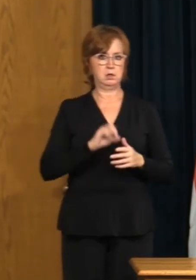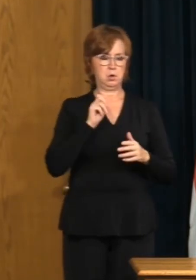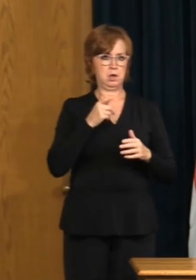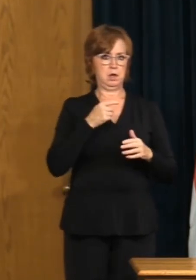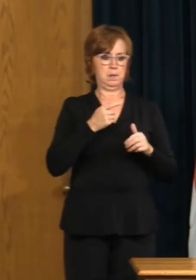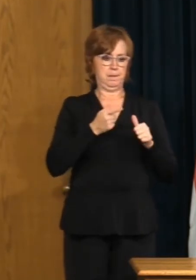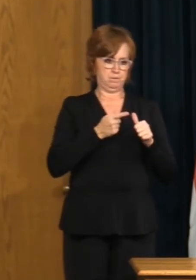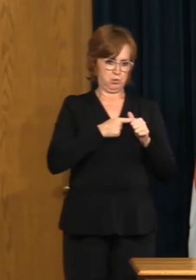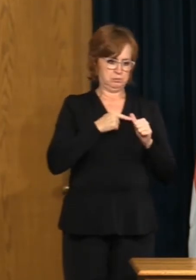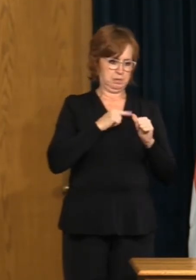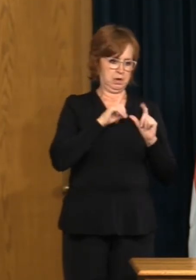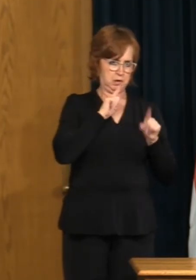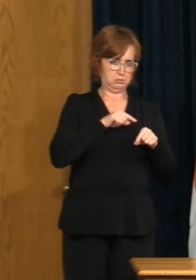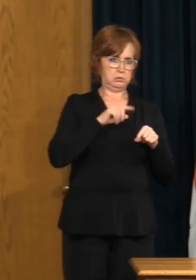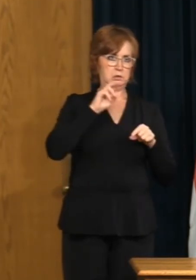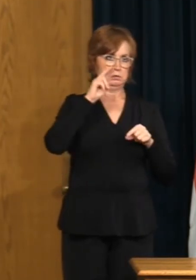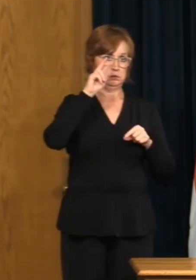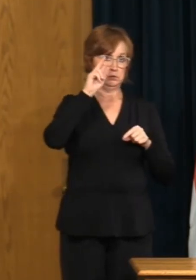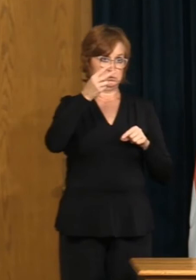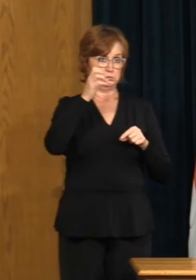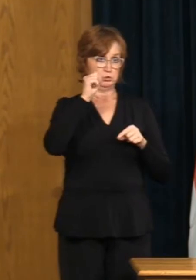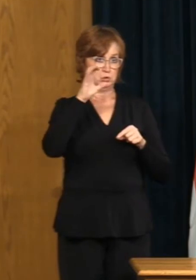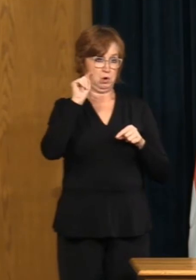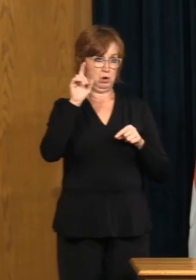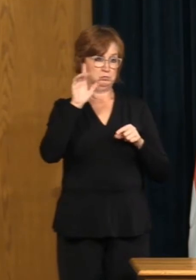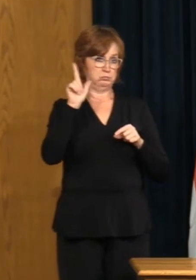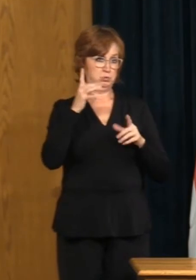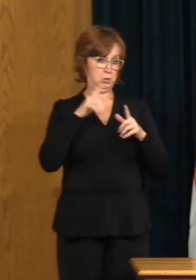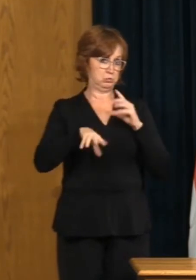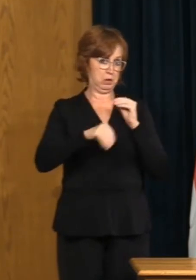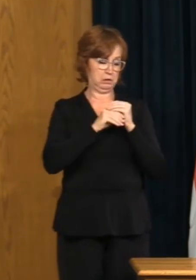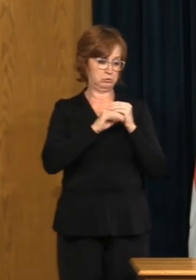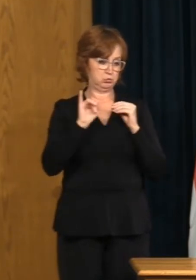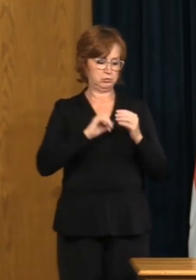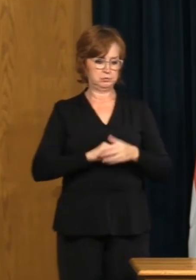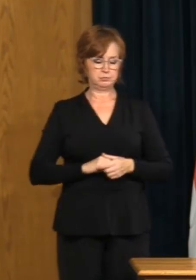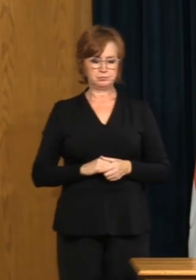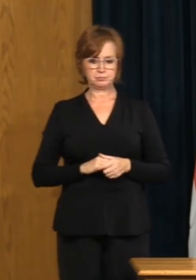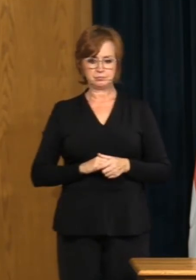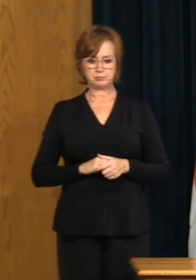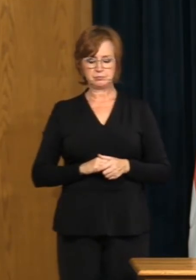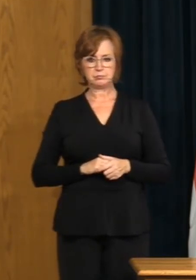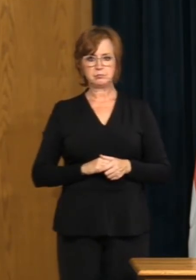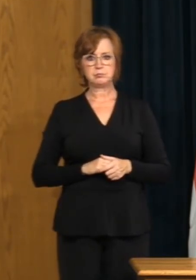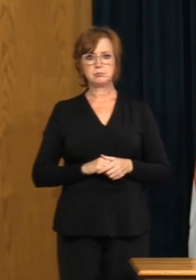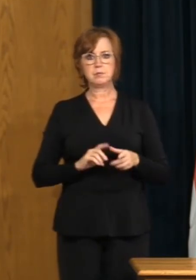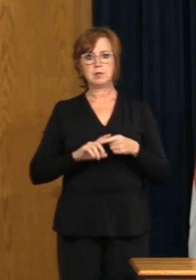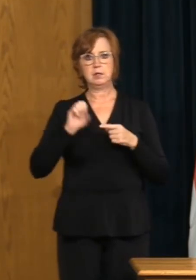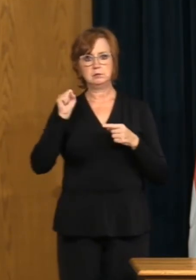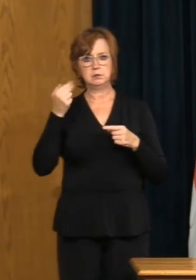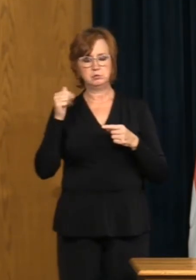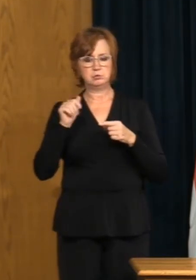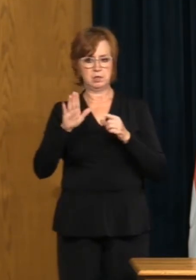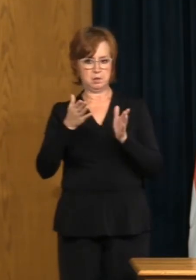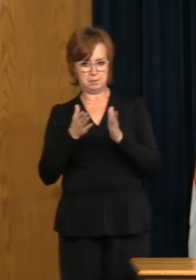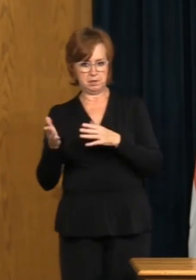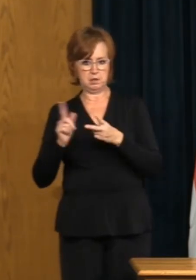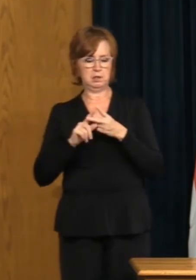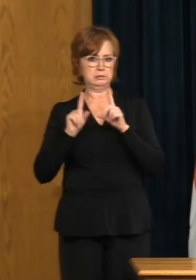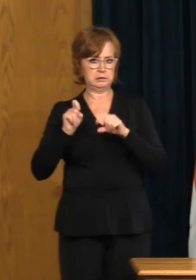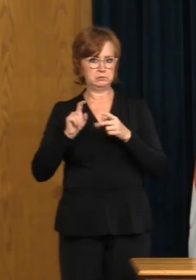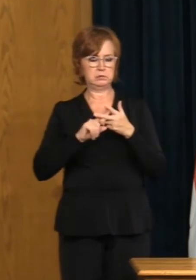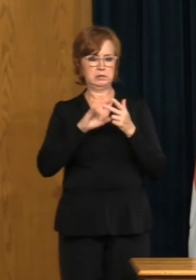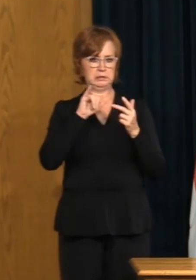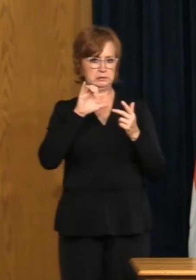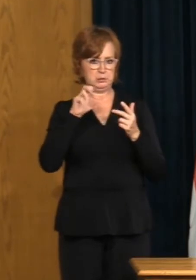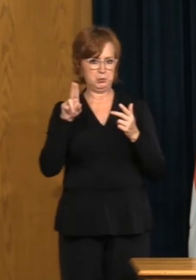ask Scott to speak to the readiness of the health system in terms of both testing and contact tracing, the SHA offensive strategy, and ICU